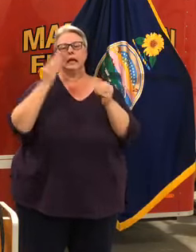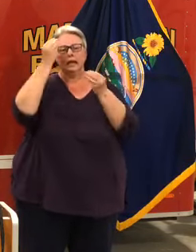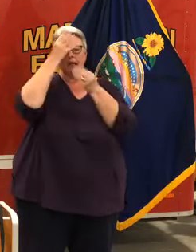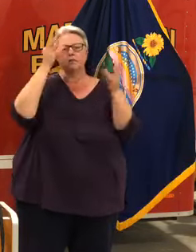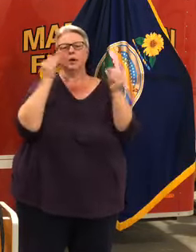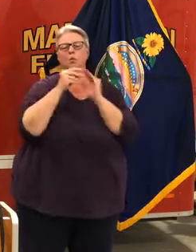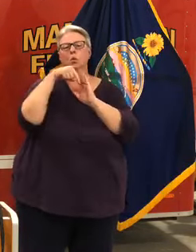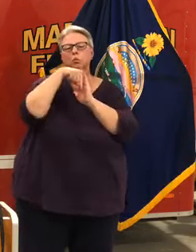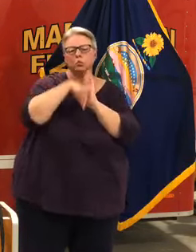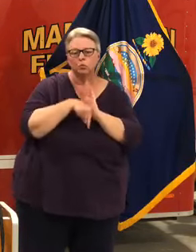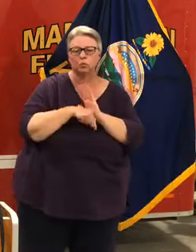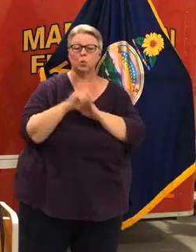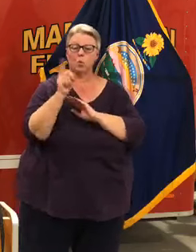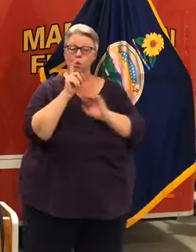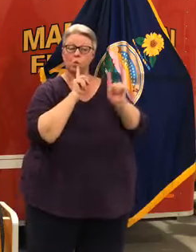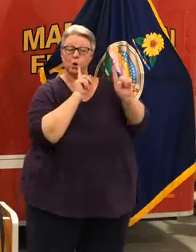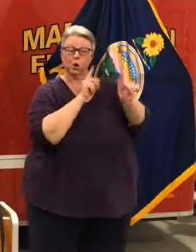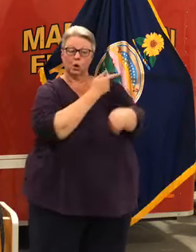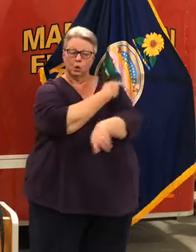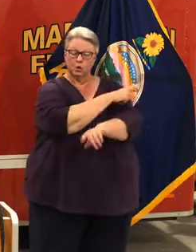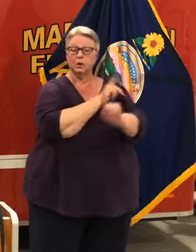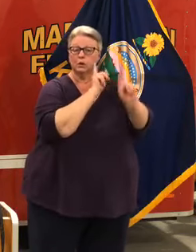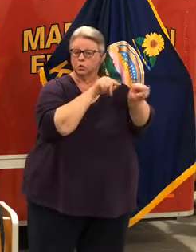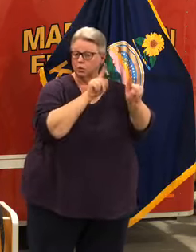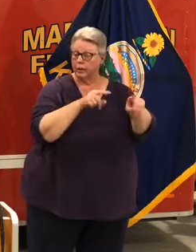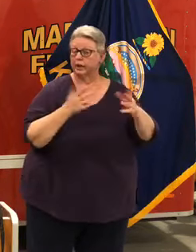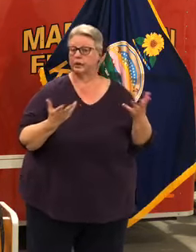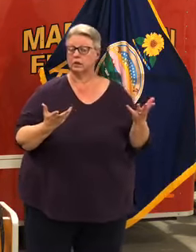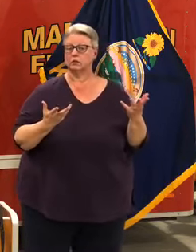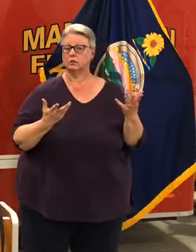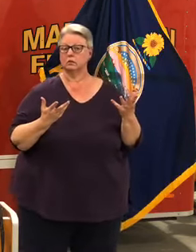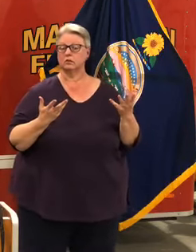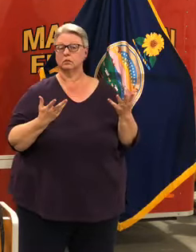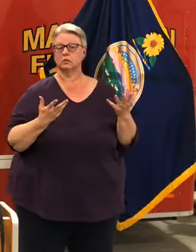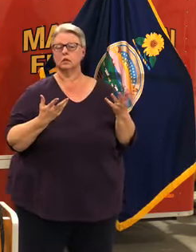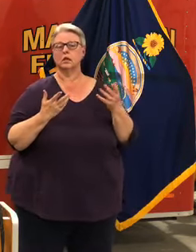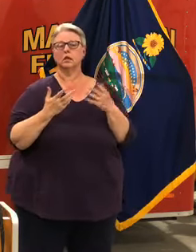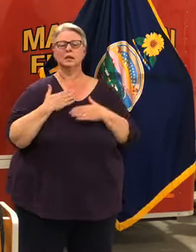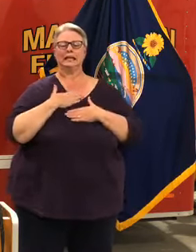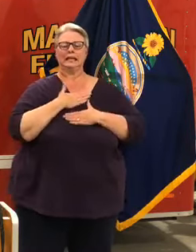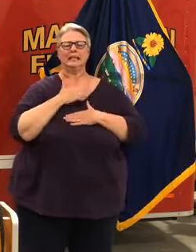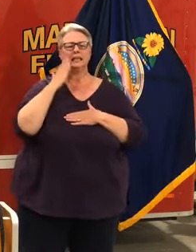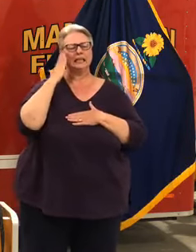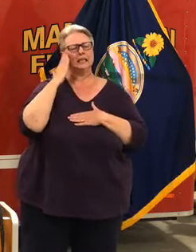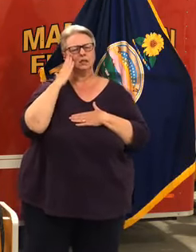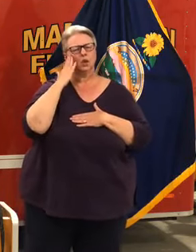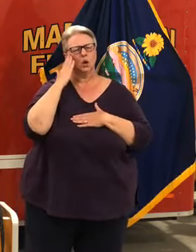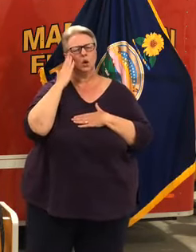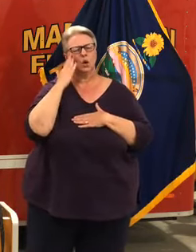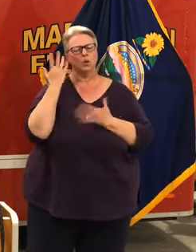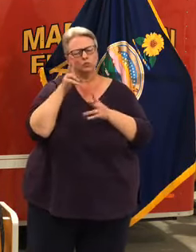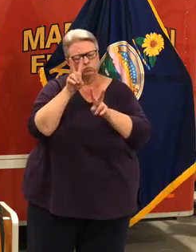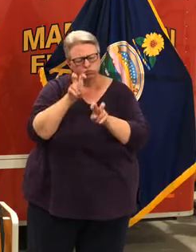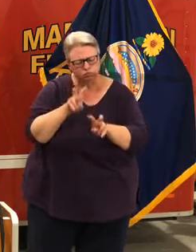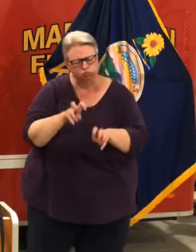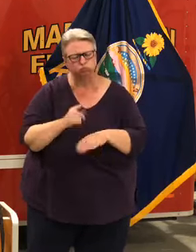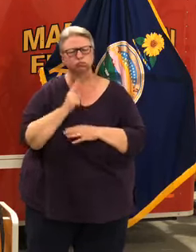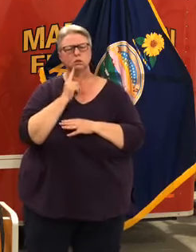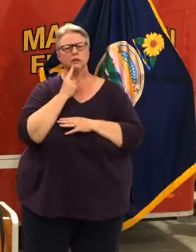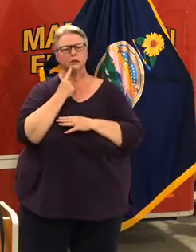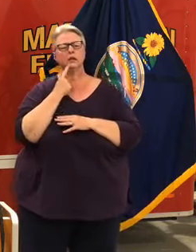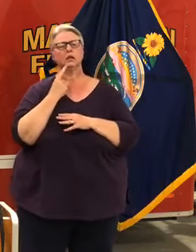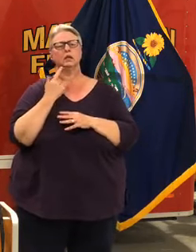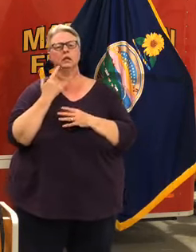details as far as where they've been. So that will be coming. But please know that we take these investigations seriously. We